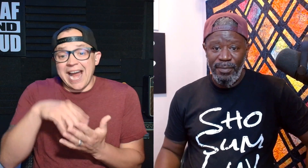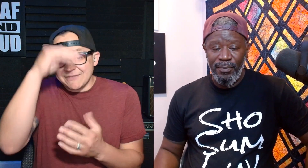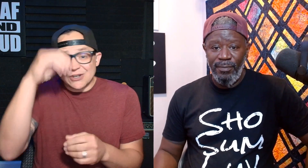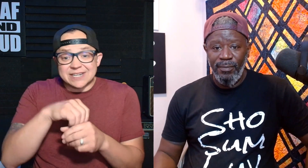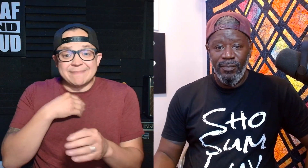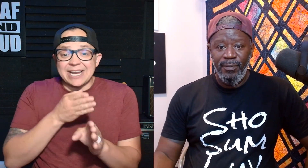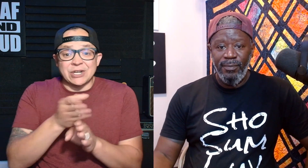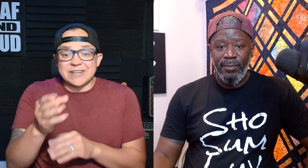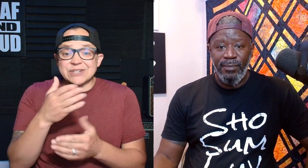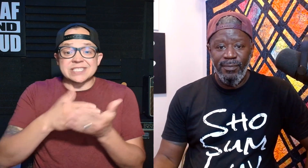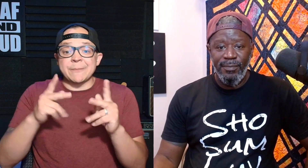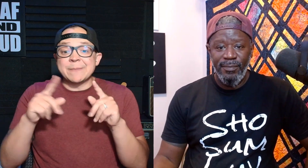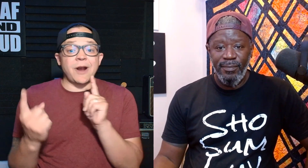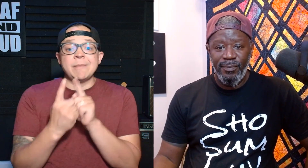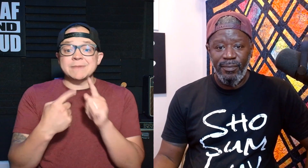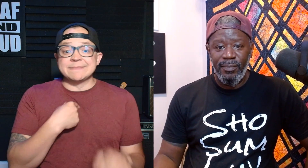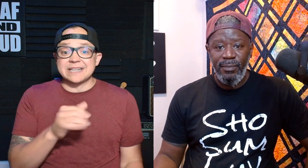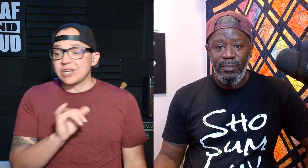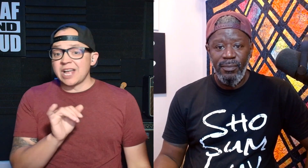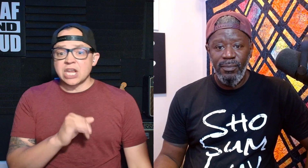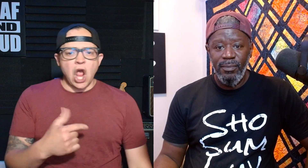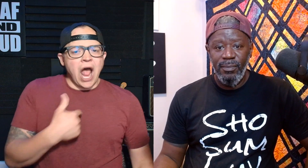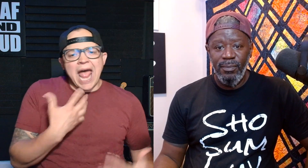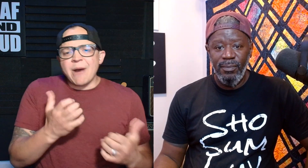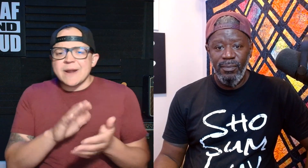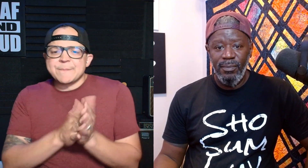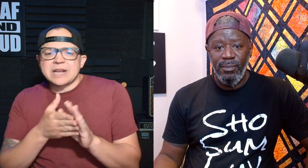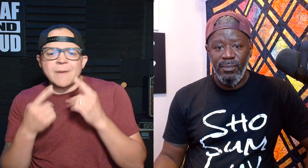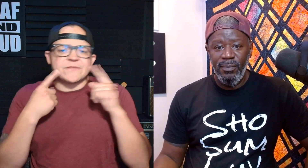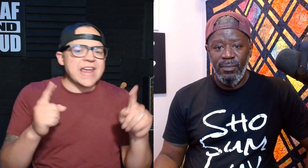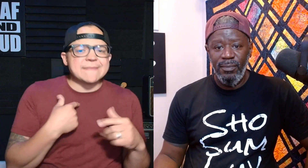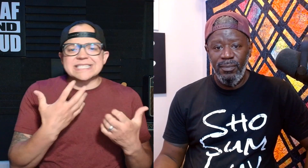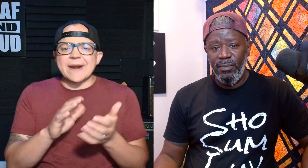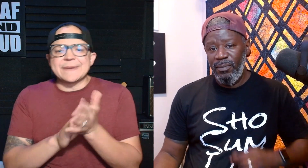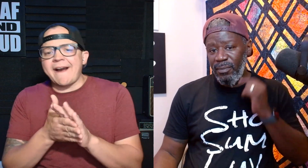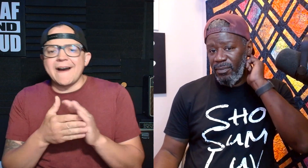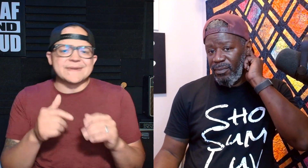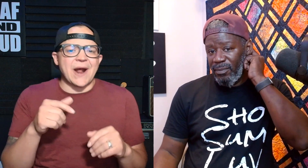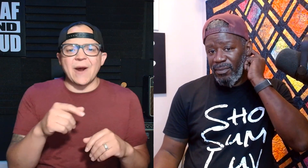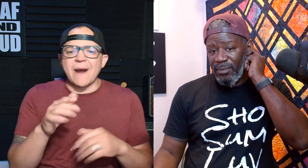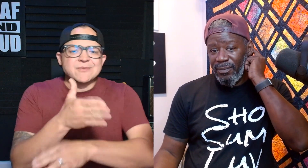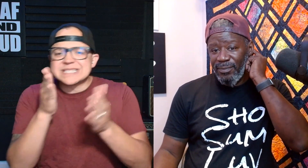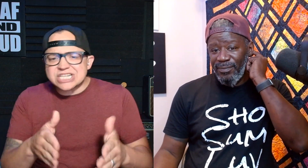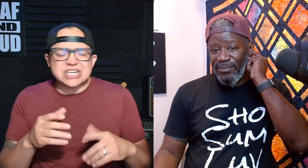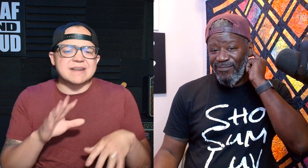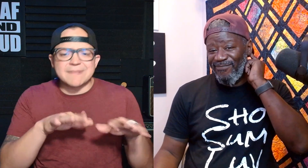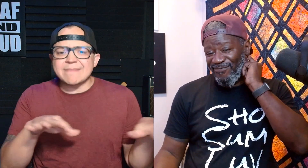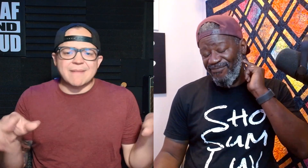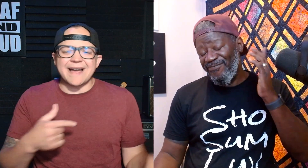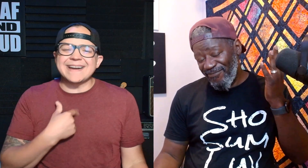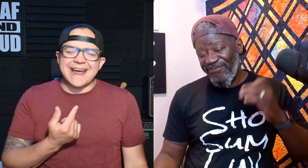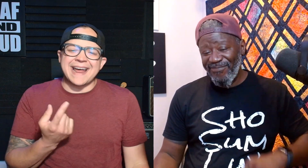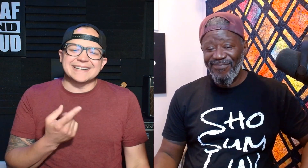know, I've learned in my career, some people come up to me and they're like, I want to become famous. I want to become, you know, a musician,